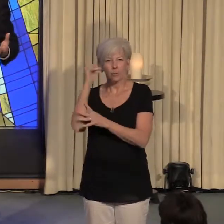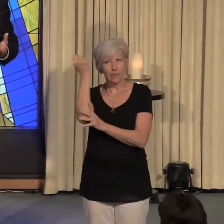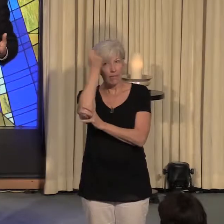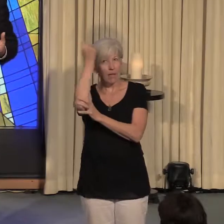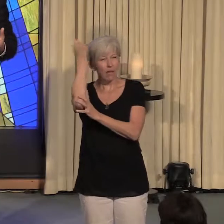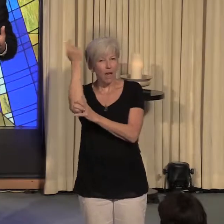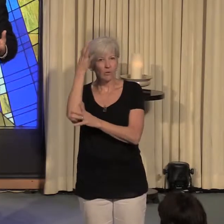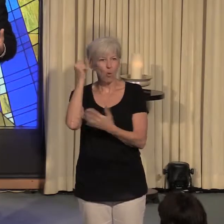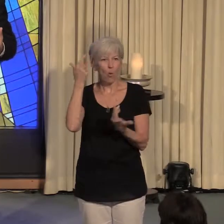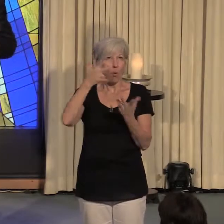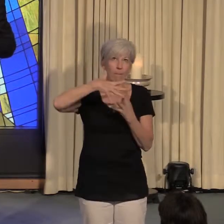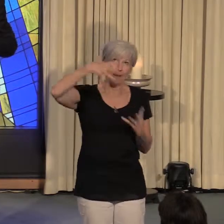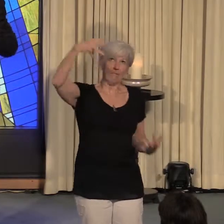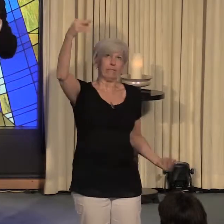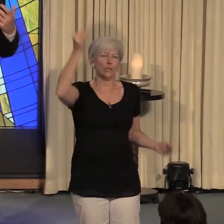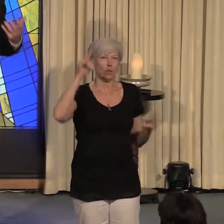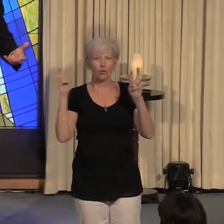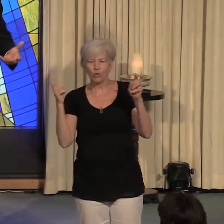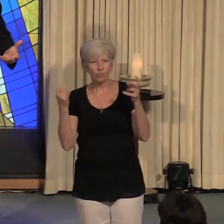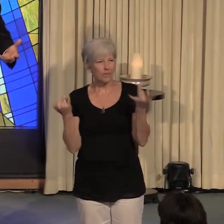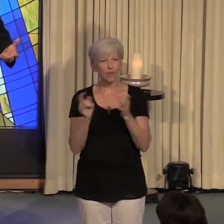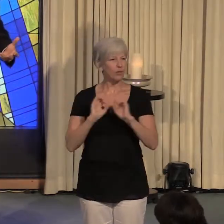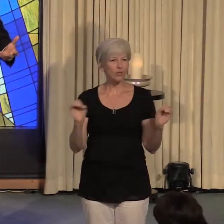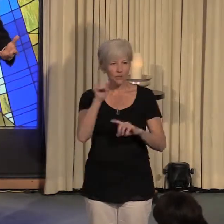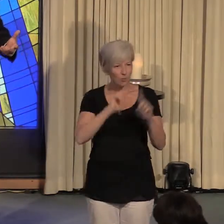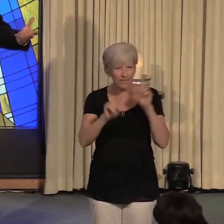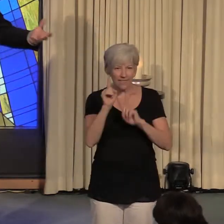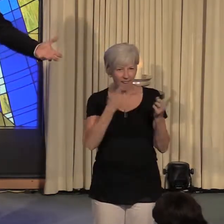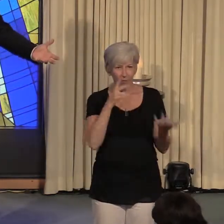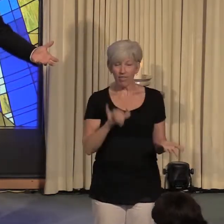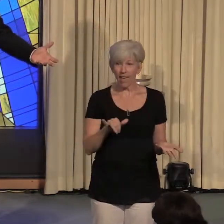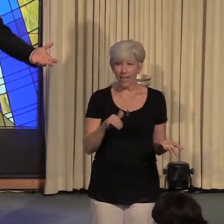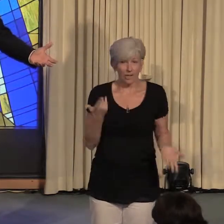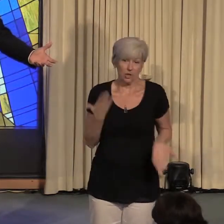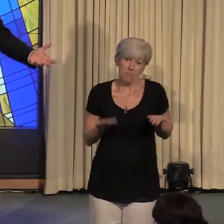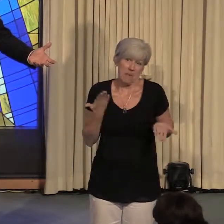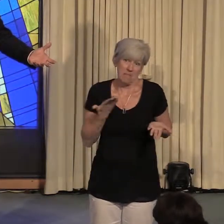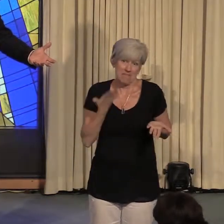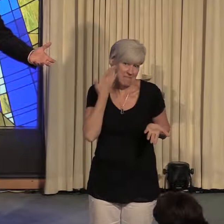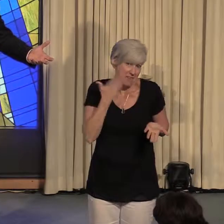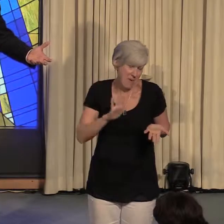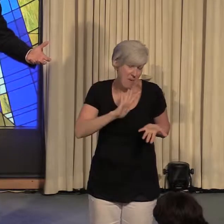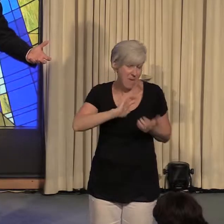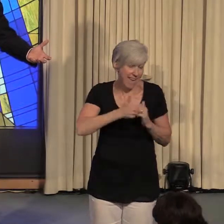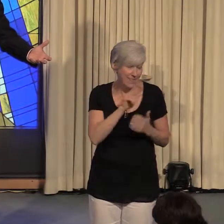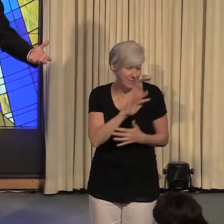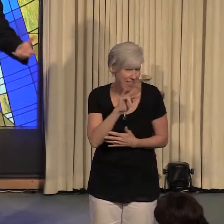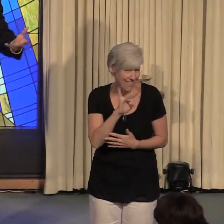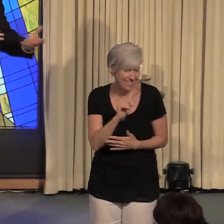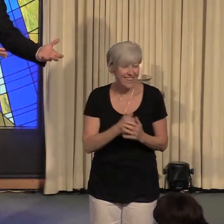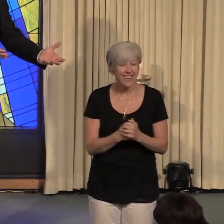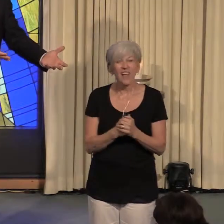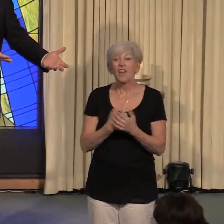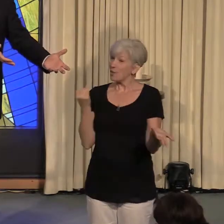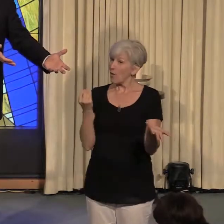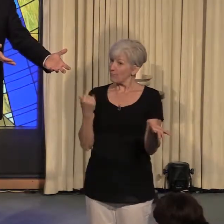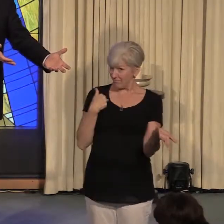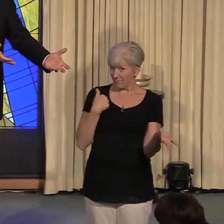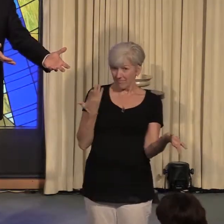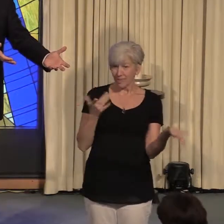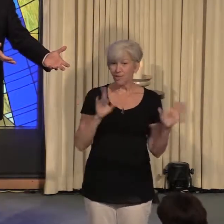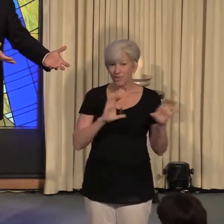or metaphysical terms that there's just not a sign for, and she may not know how to spell it. So she does her